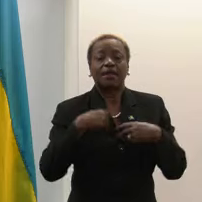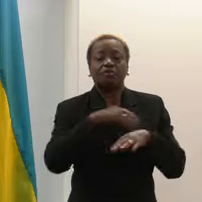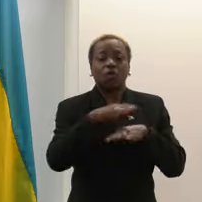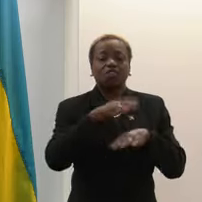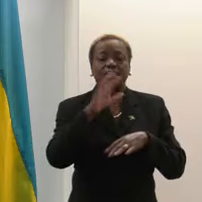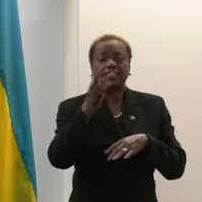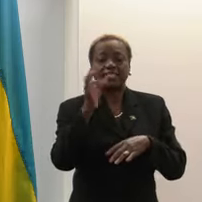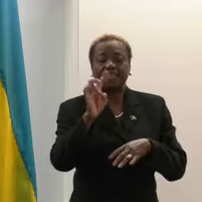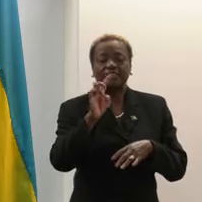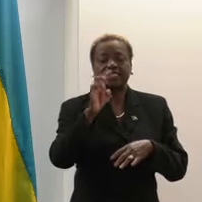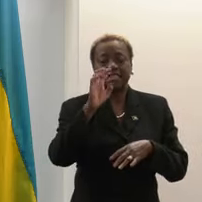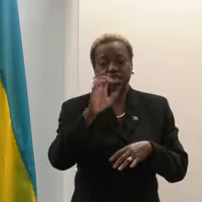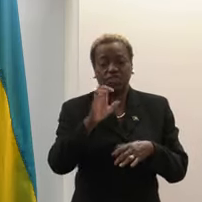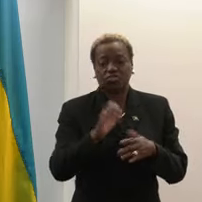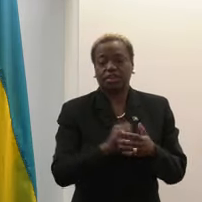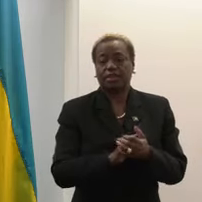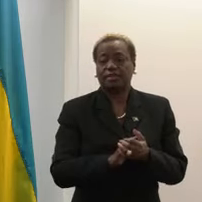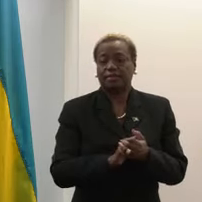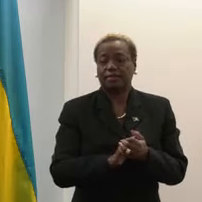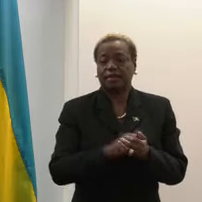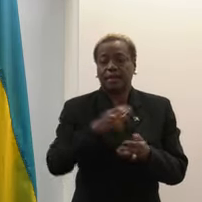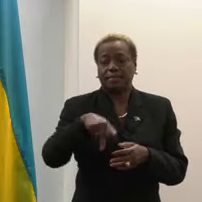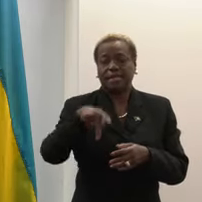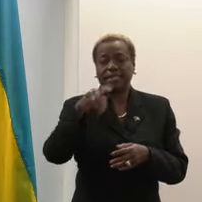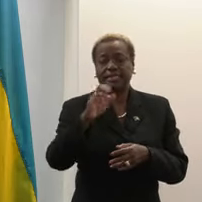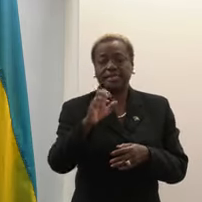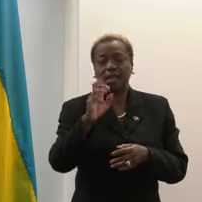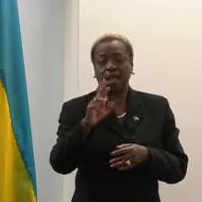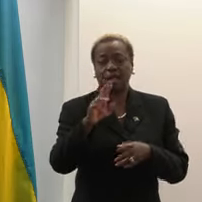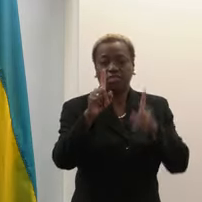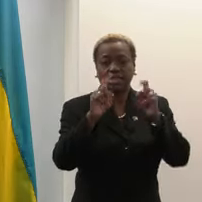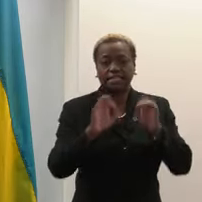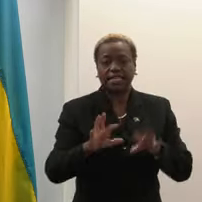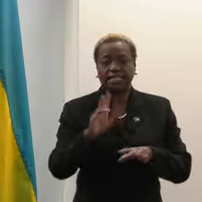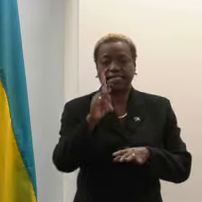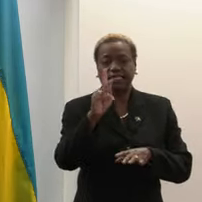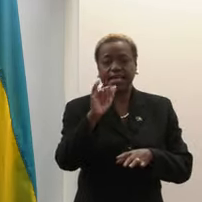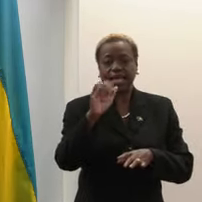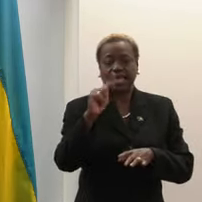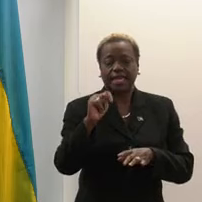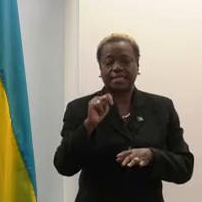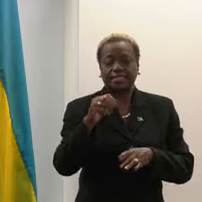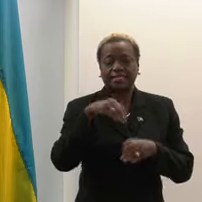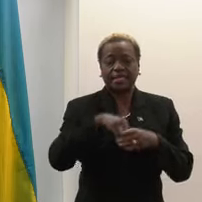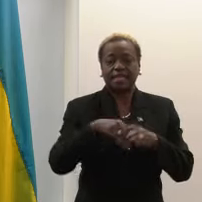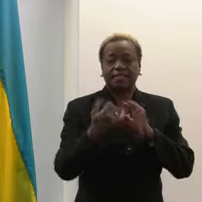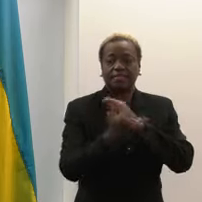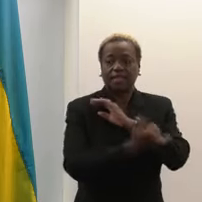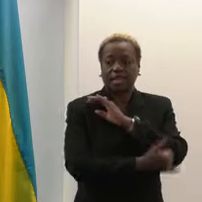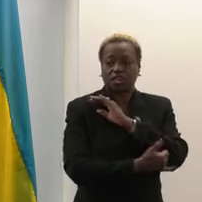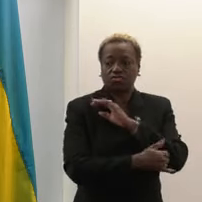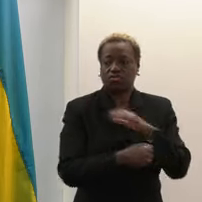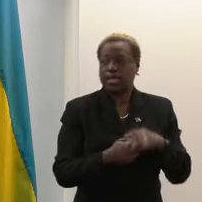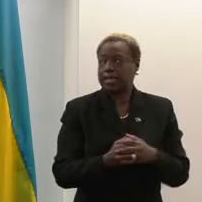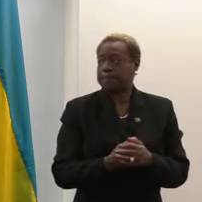or so of the real-time PCR test kits, in country. And certainly